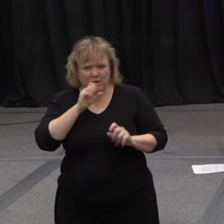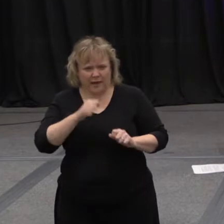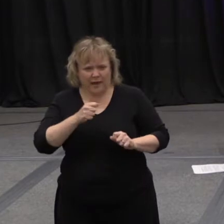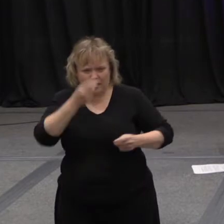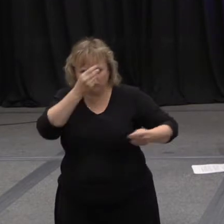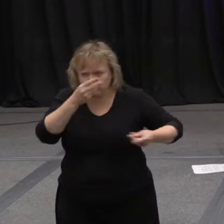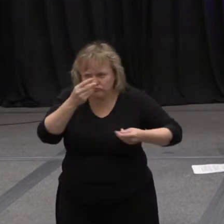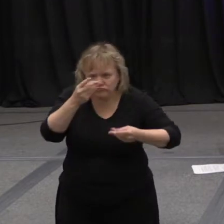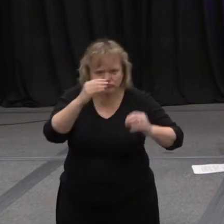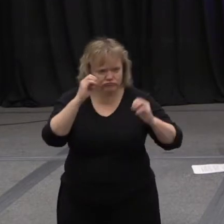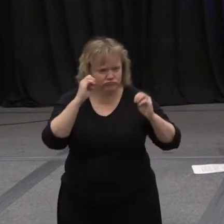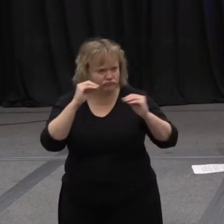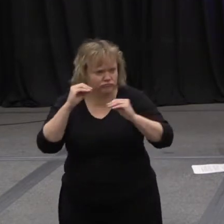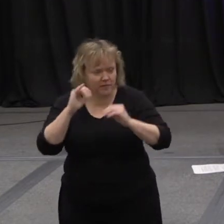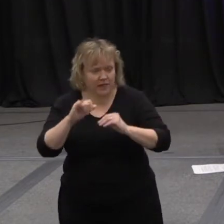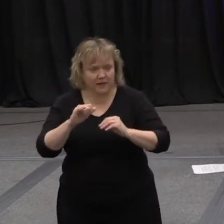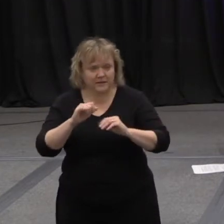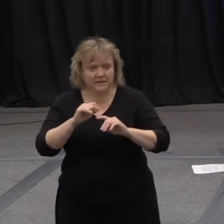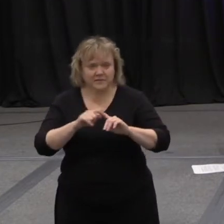job? And